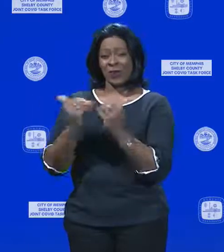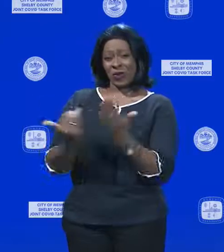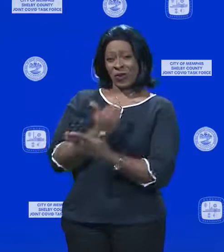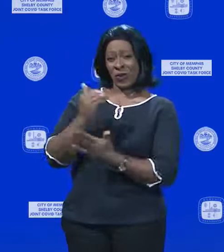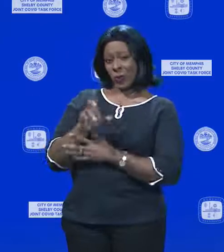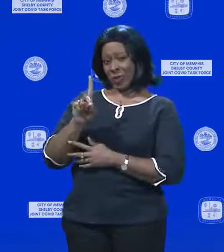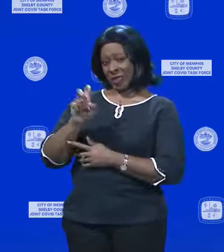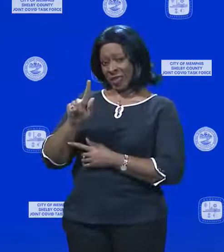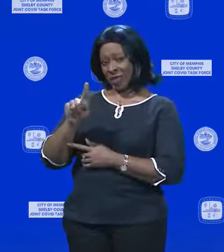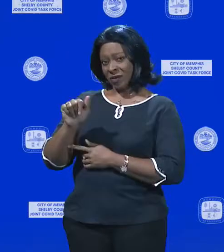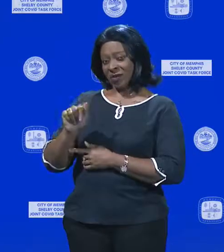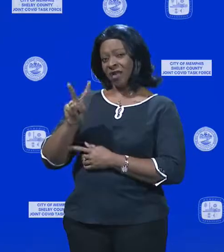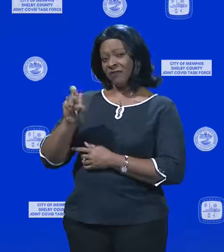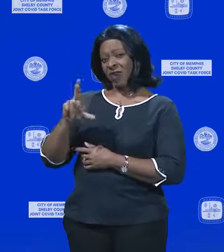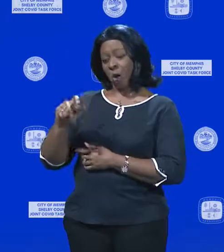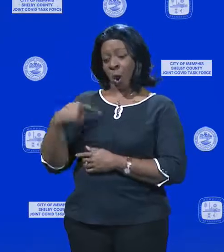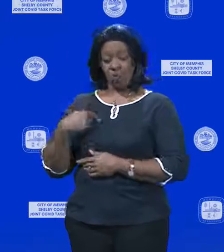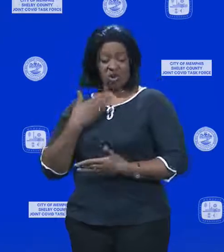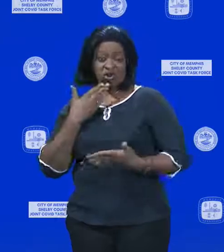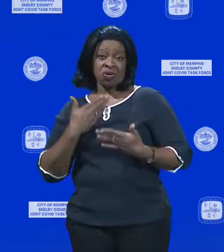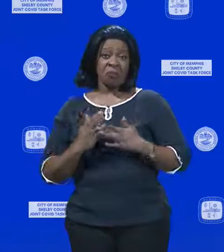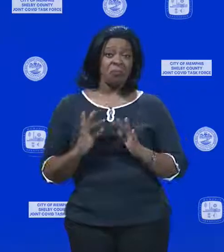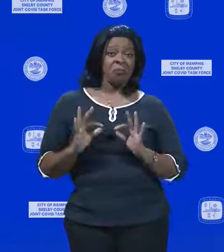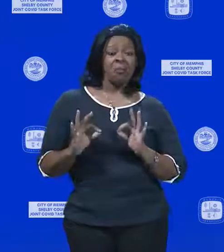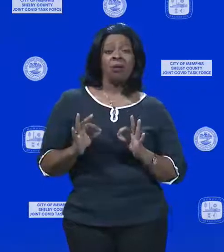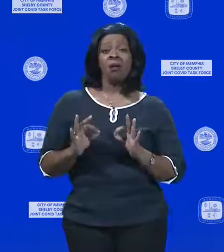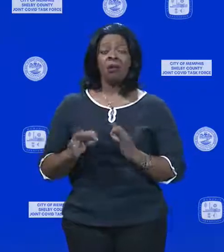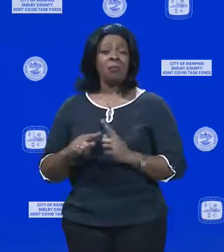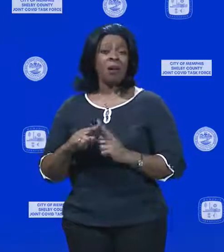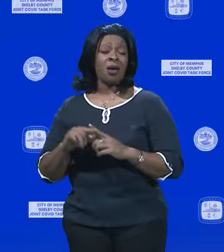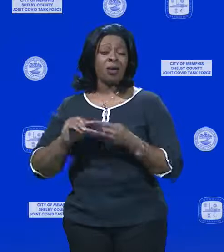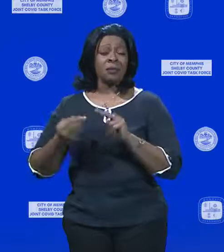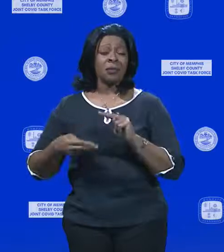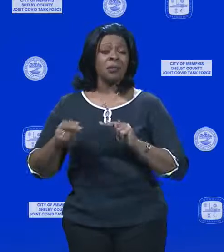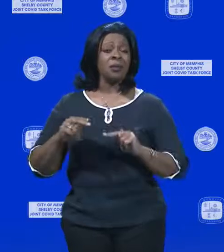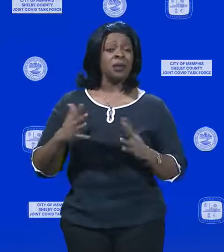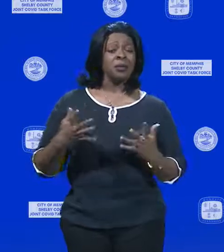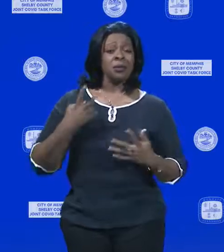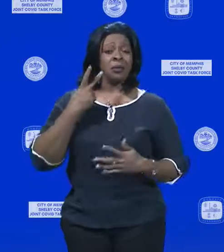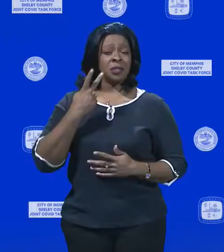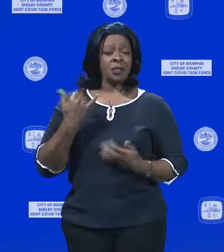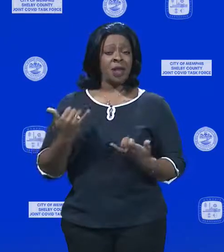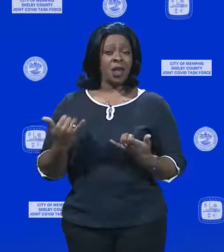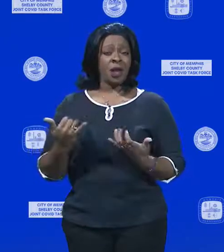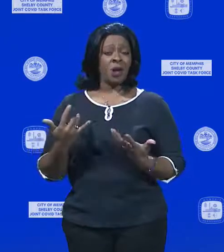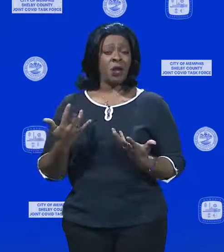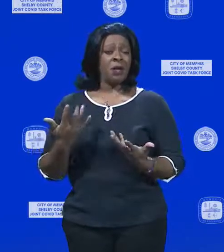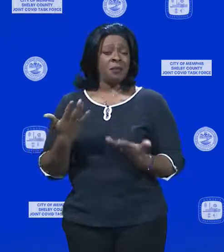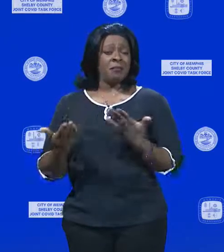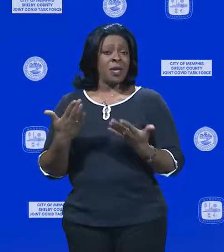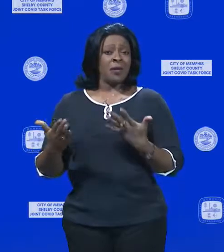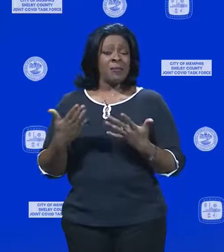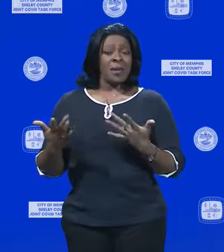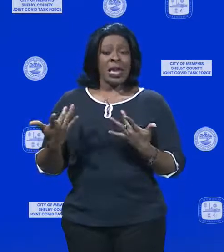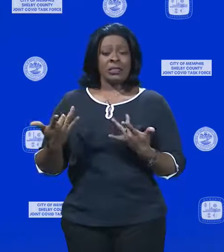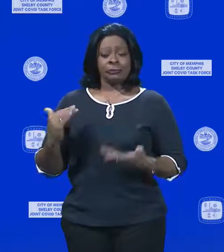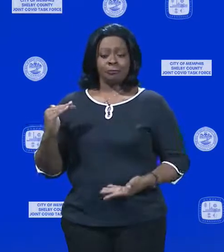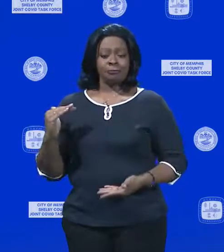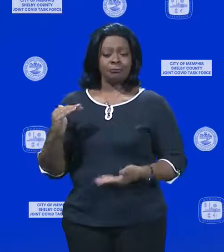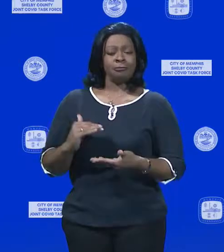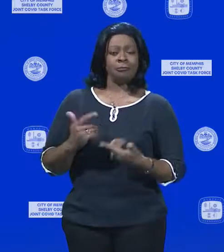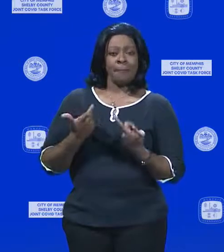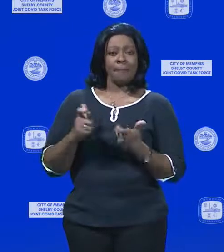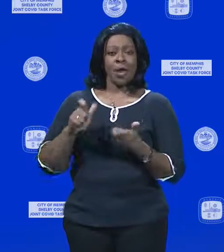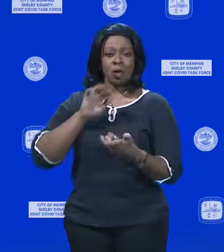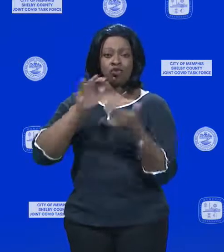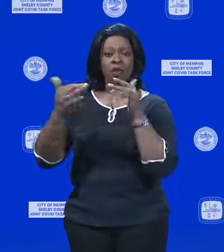or are we in a good position with the numbers and the trends we're seeing right now to maybe skirt some kind of large